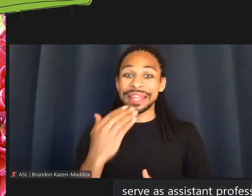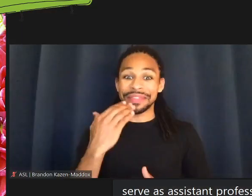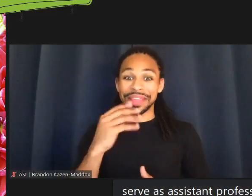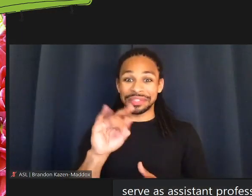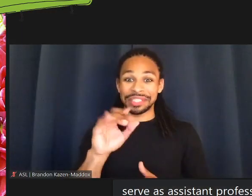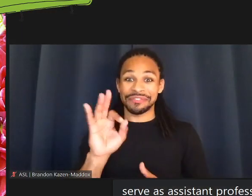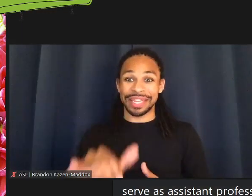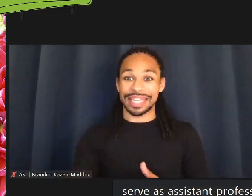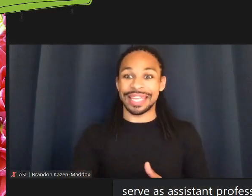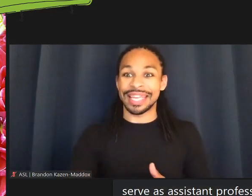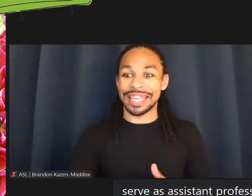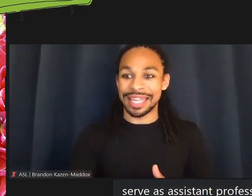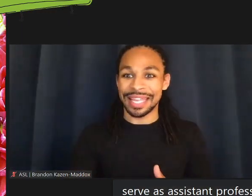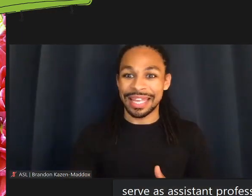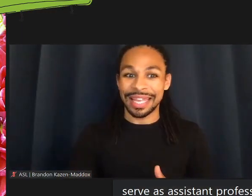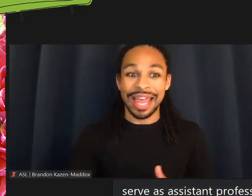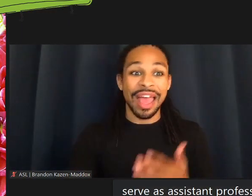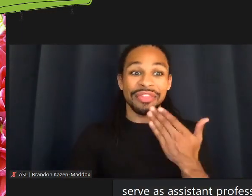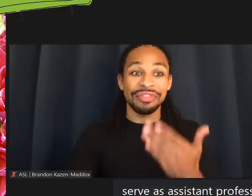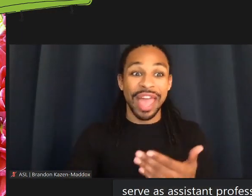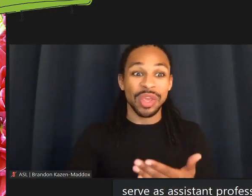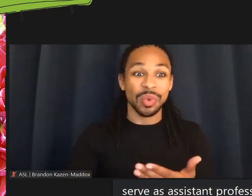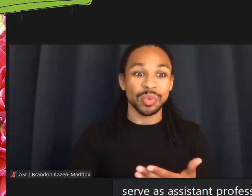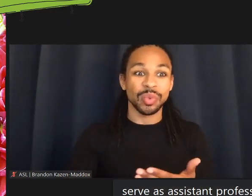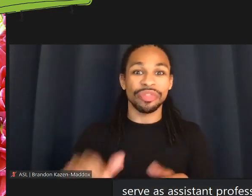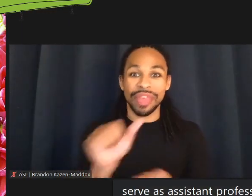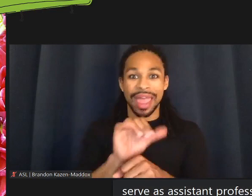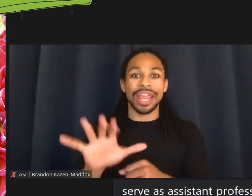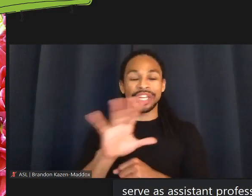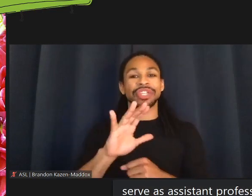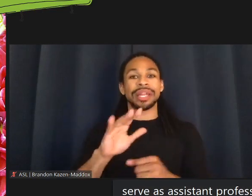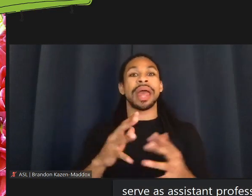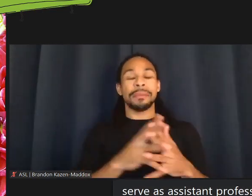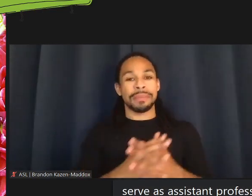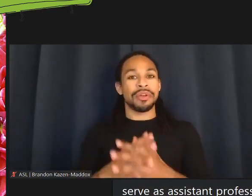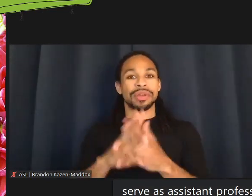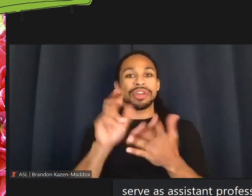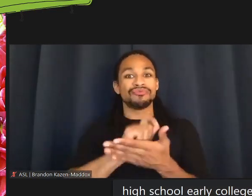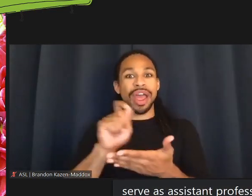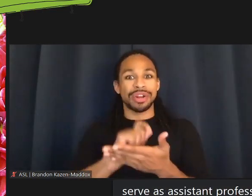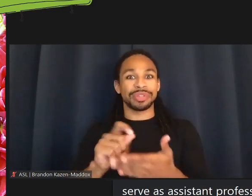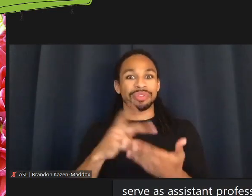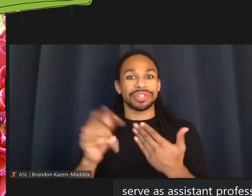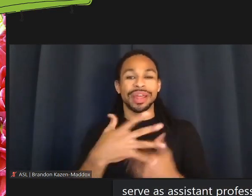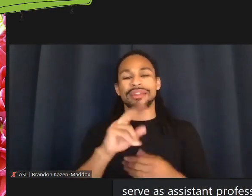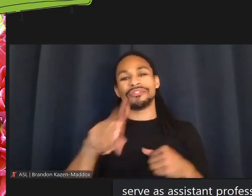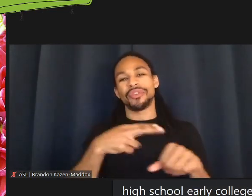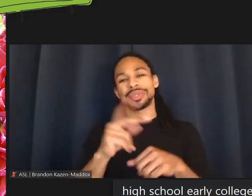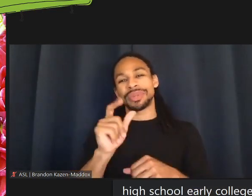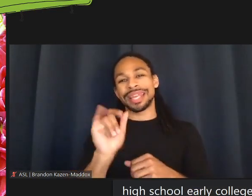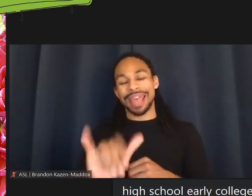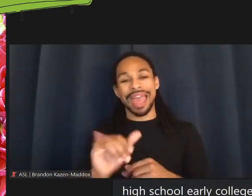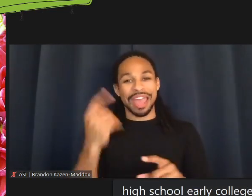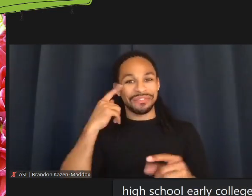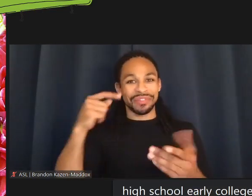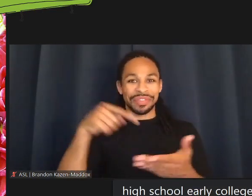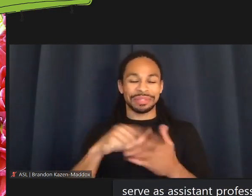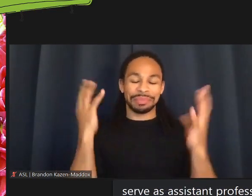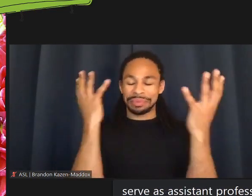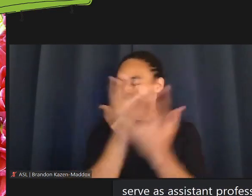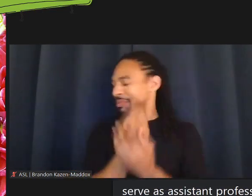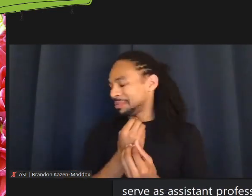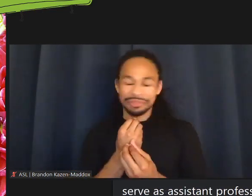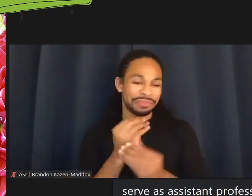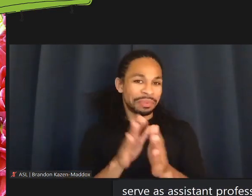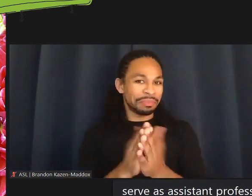Asian American Writers Project for making this possible. And of course to Kay for this beautiful book that we have